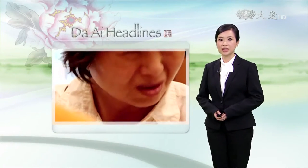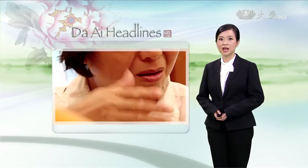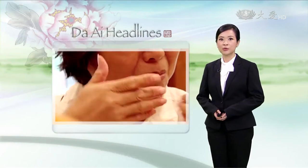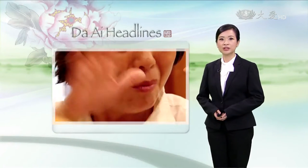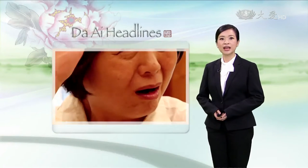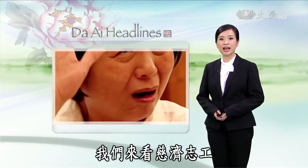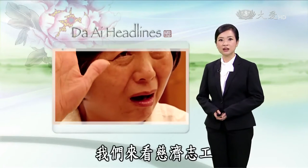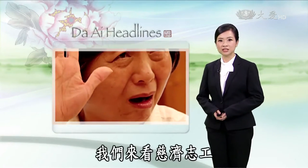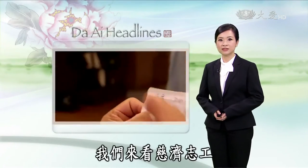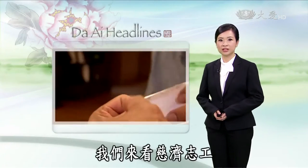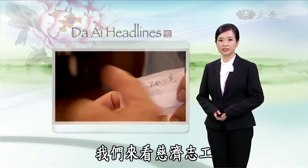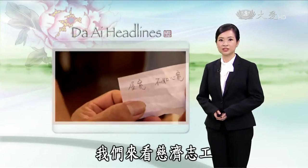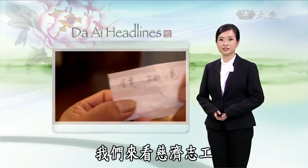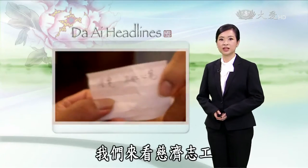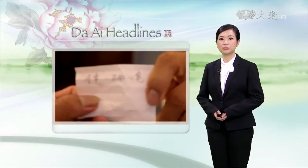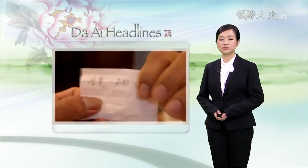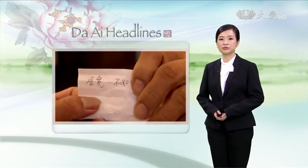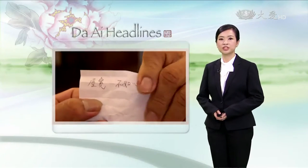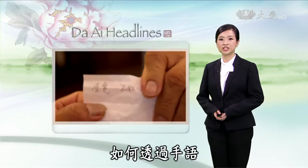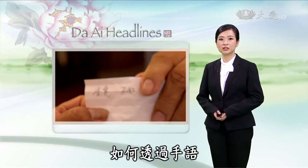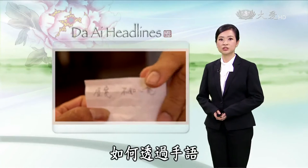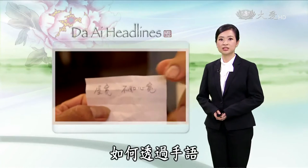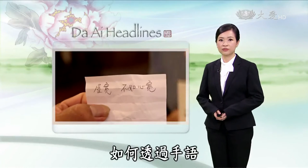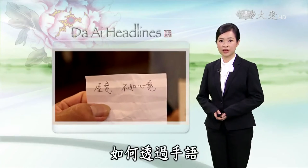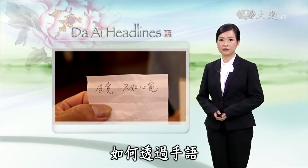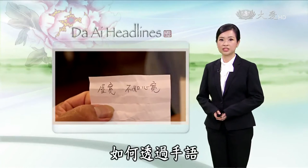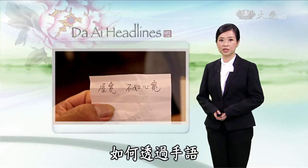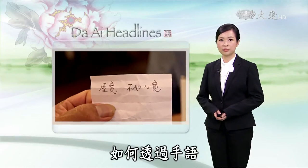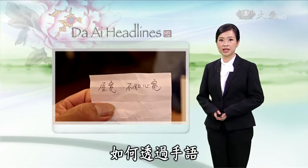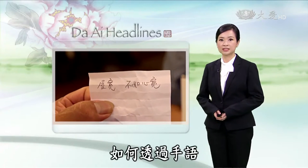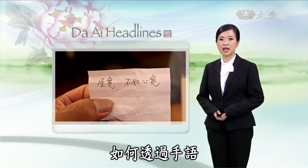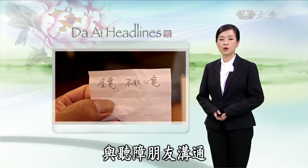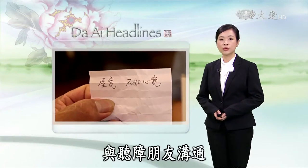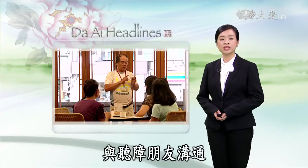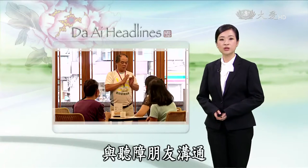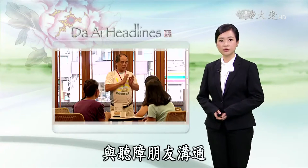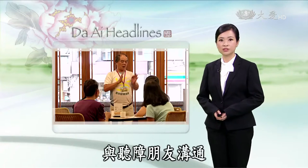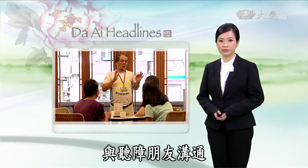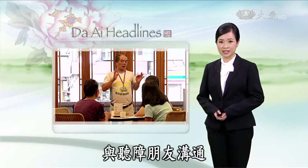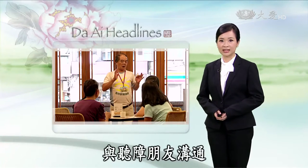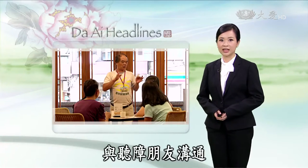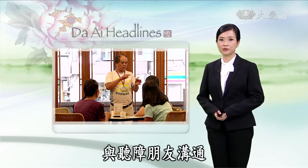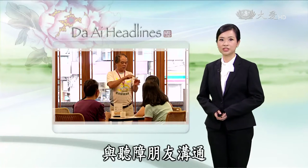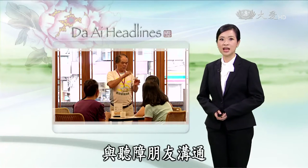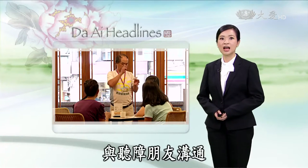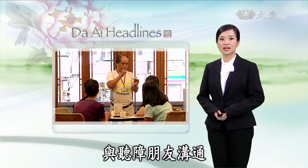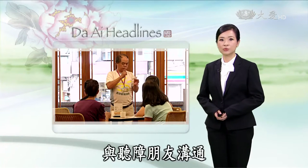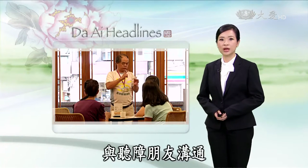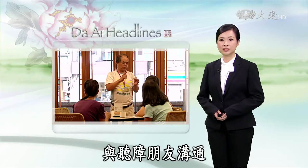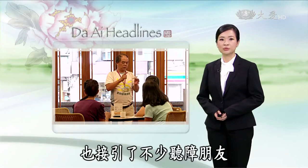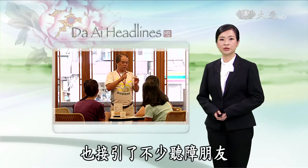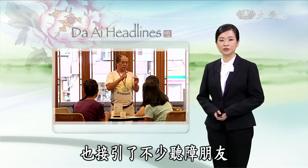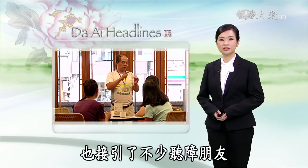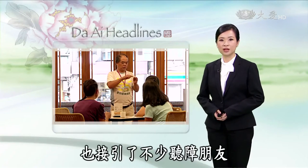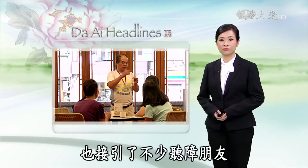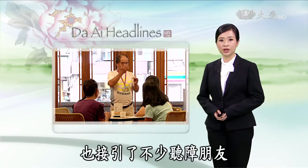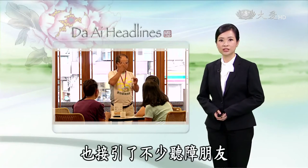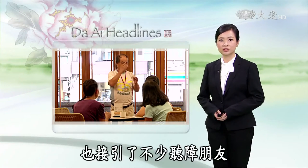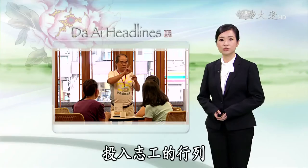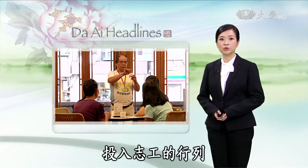we look at how Tzu Chi volunteers are able to reach out to deaf care recipients with the use of sign language, as well as recruit deaf friends to join the